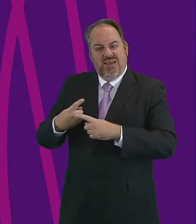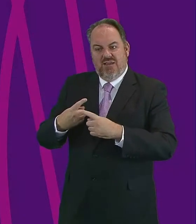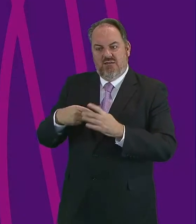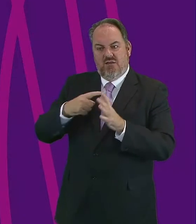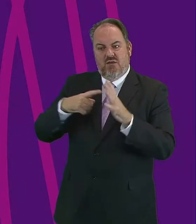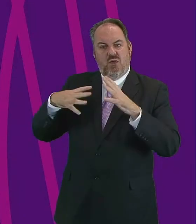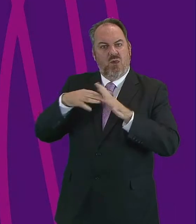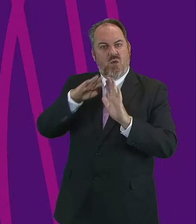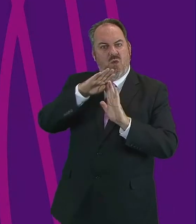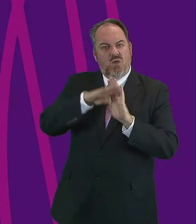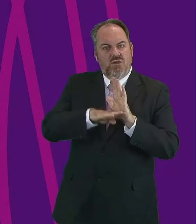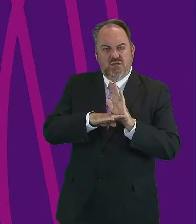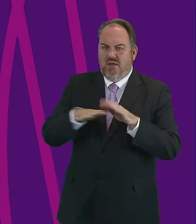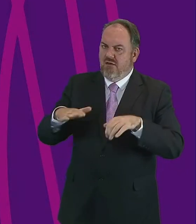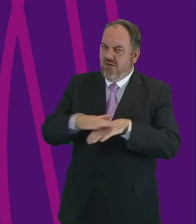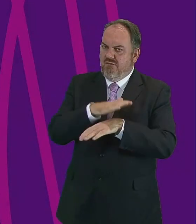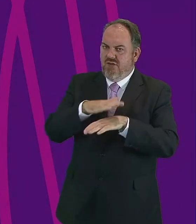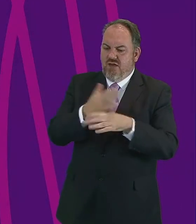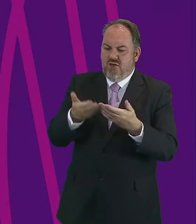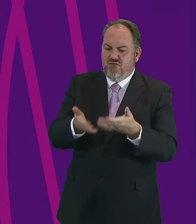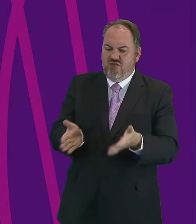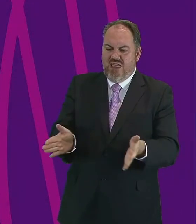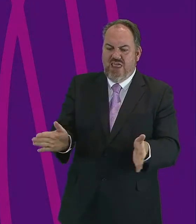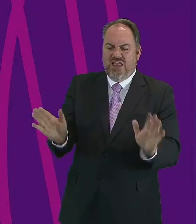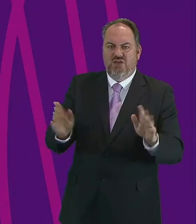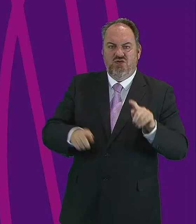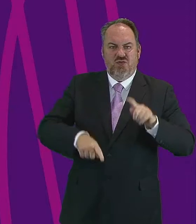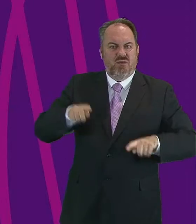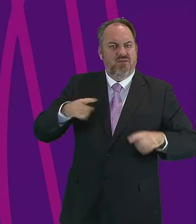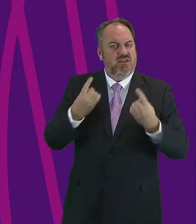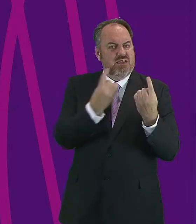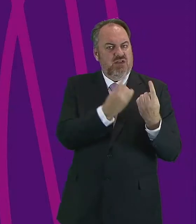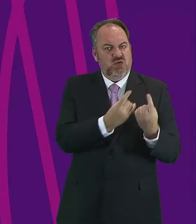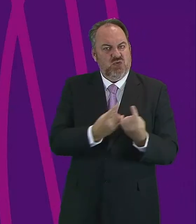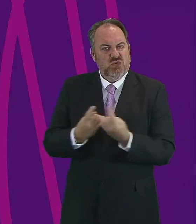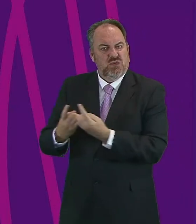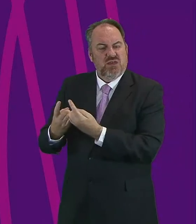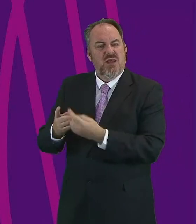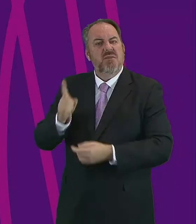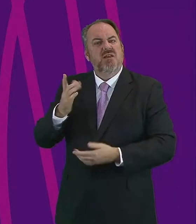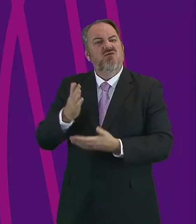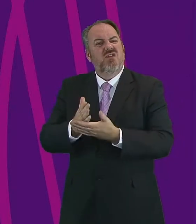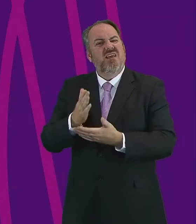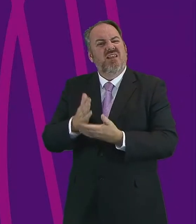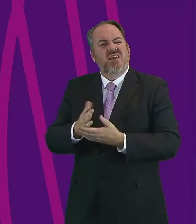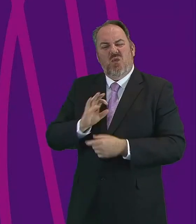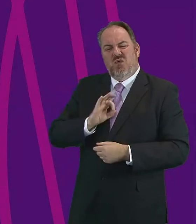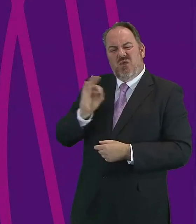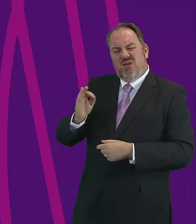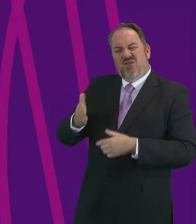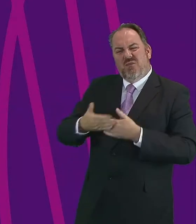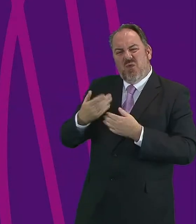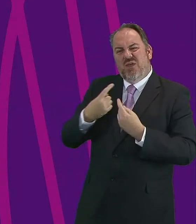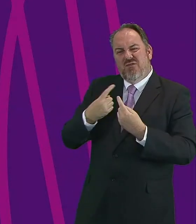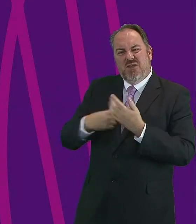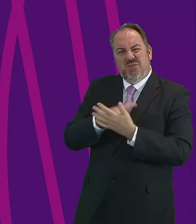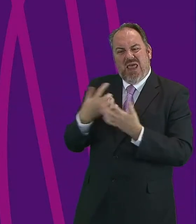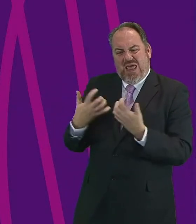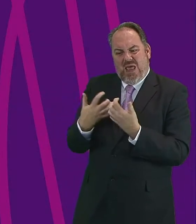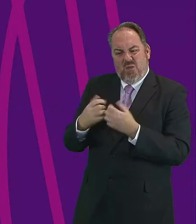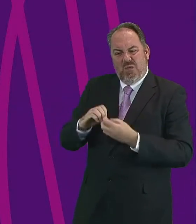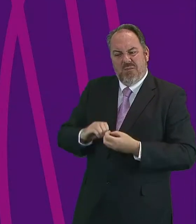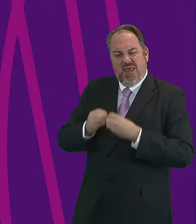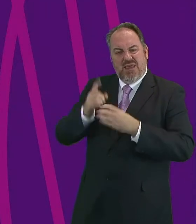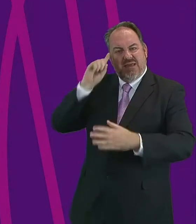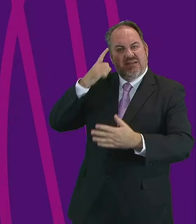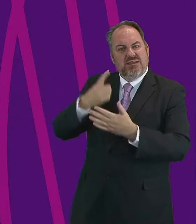and the provisions affect a wide variety of policy areas. Can the Cabinet Secretary provide details as to how the Scottish Government arrives at the decision as